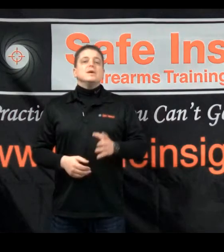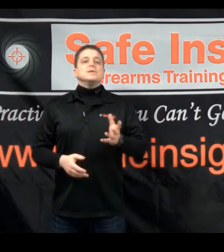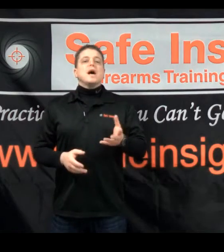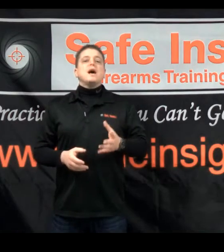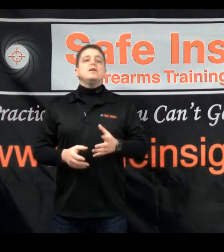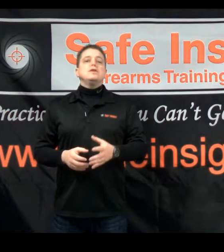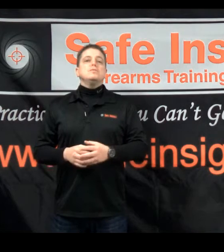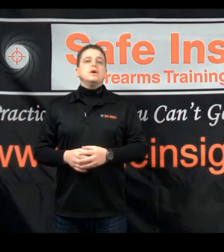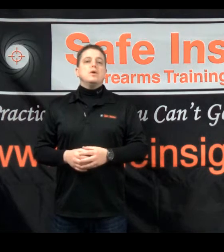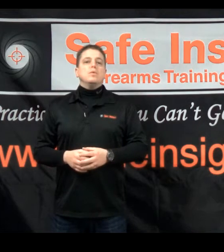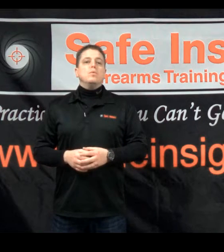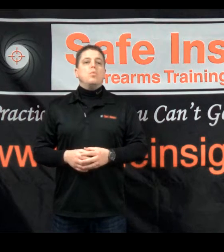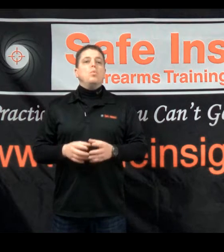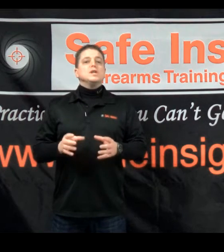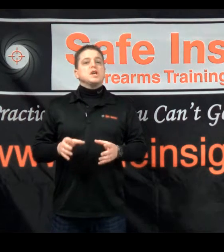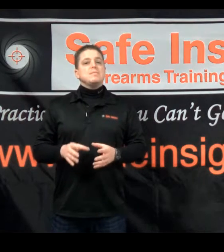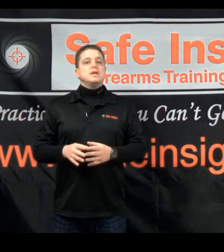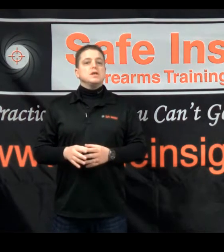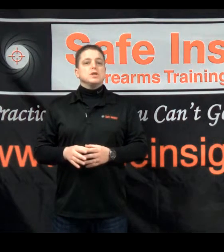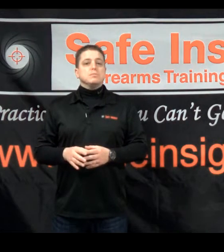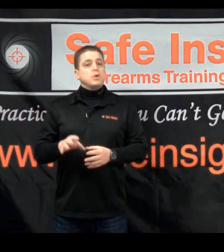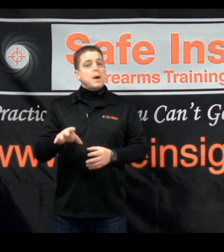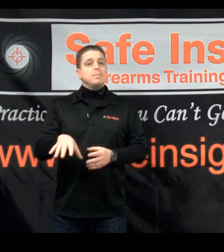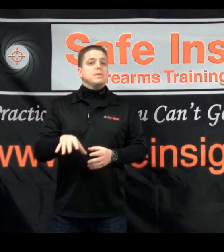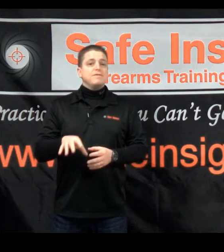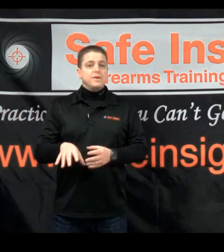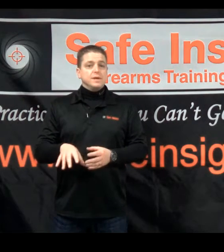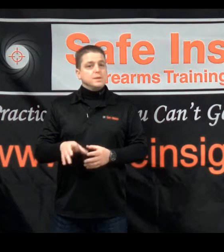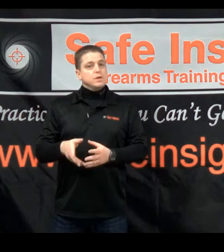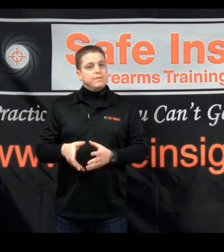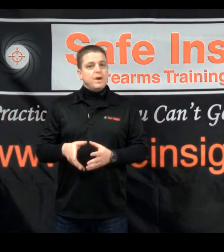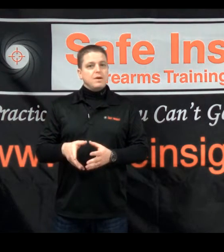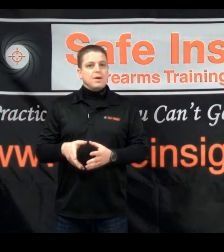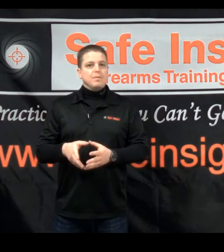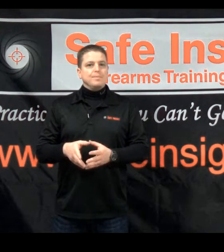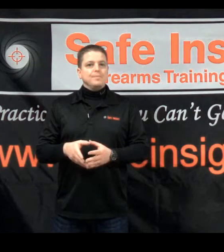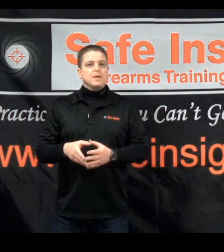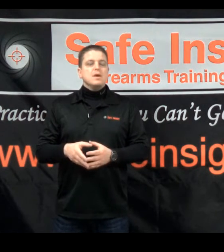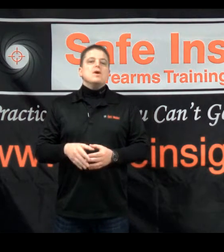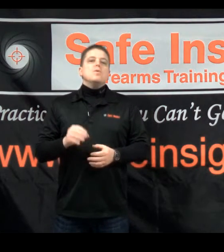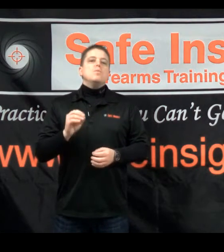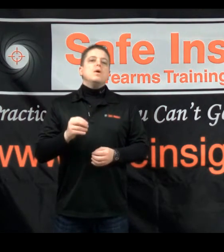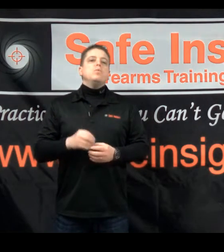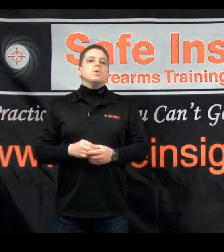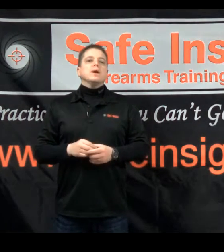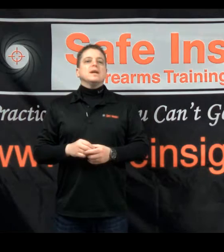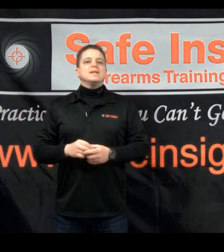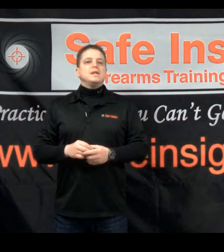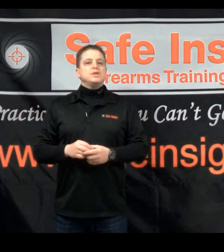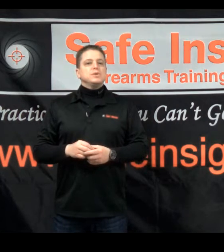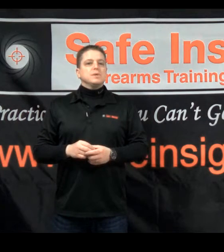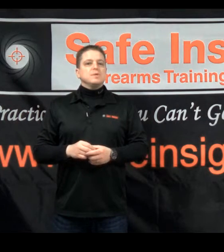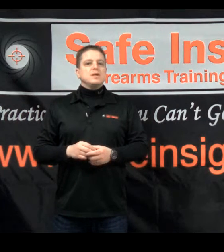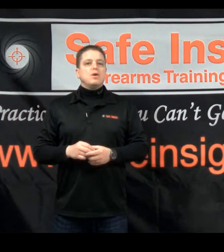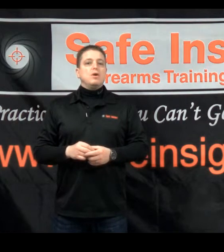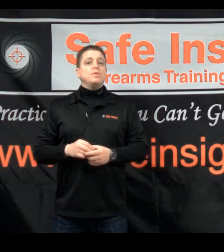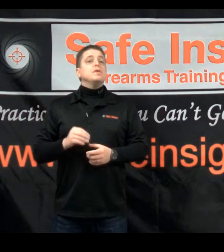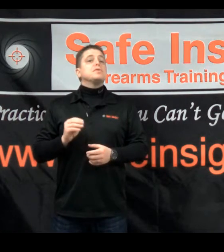So how do you know which ammunition properly fits your firearm? Well, we're going to teach you something called the